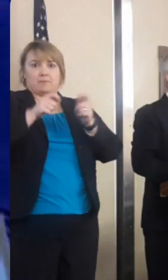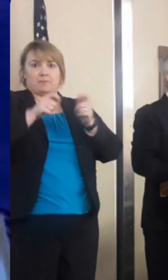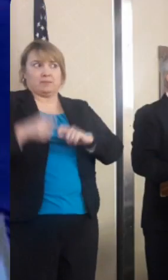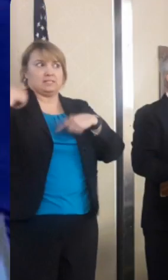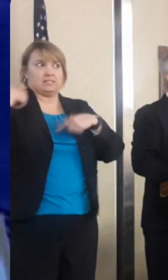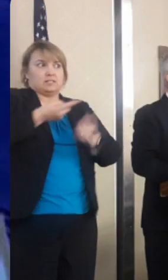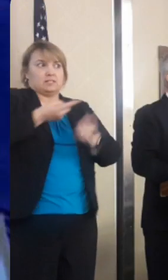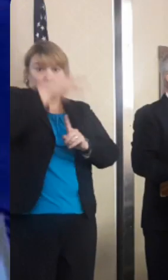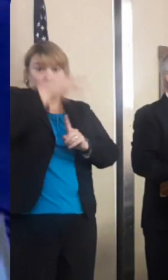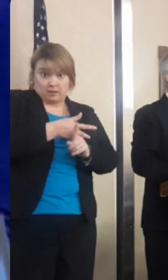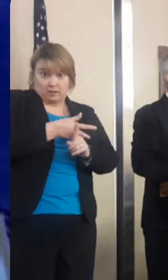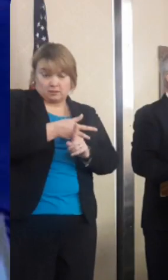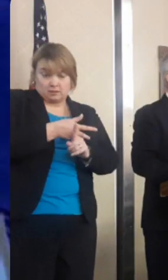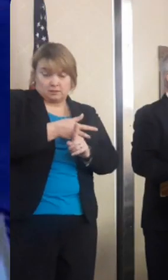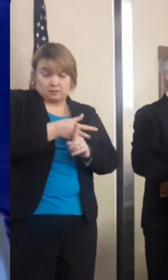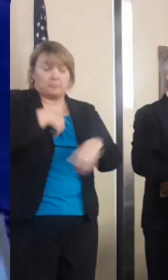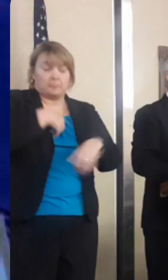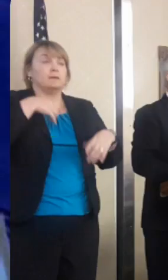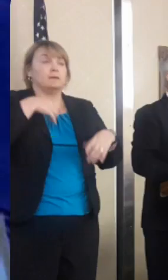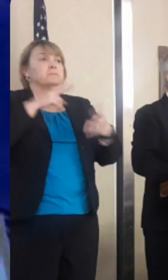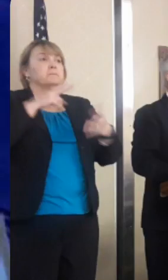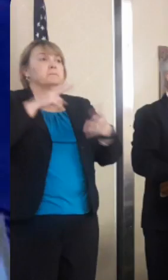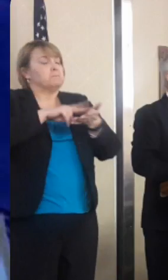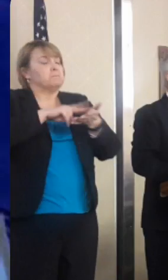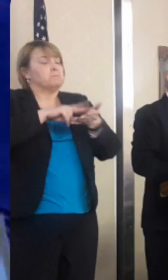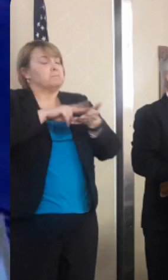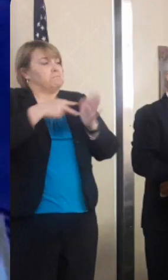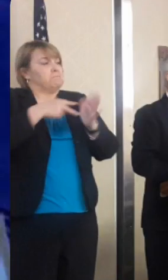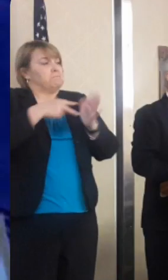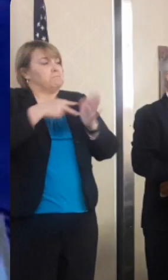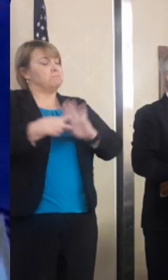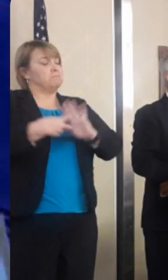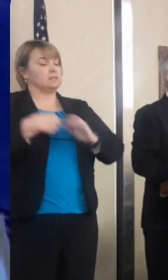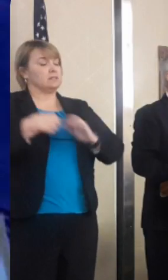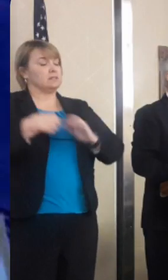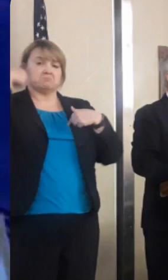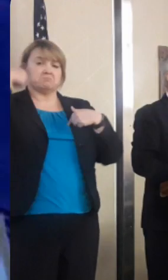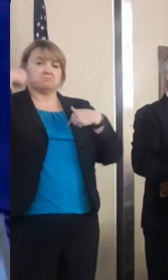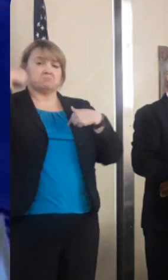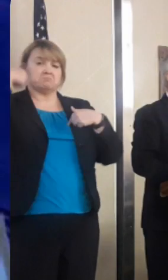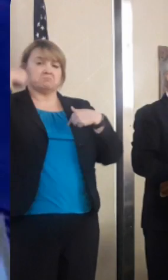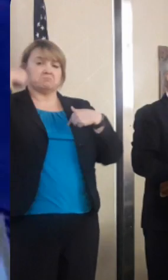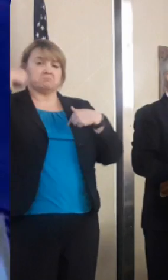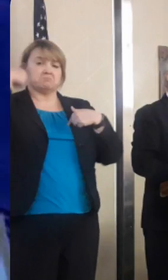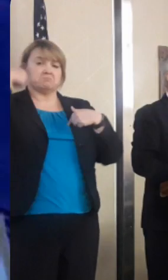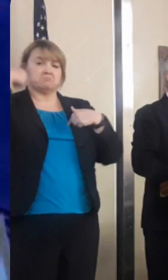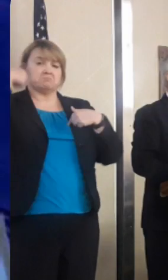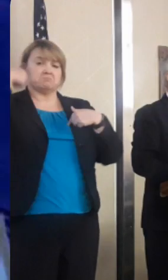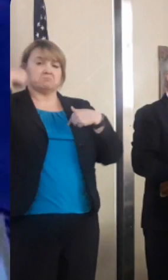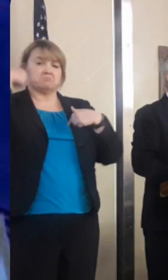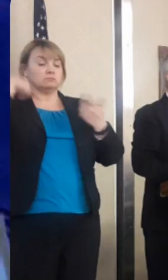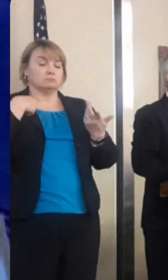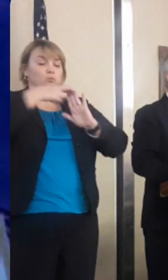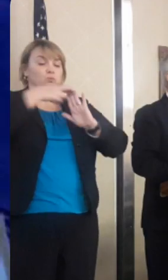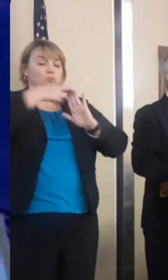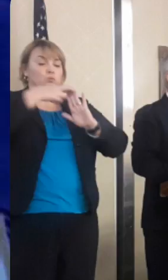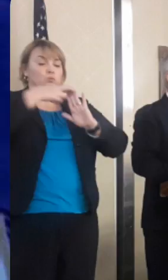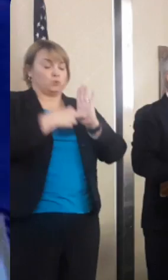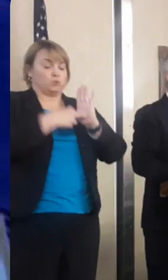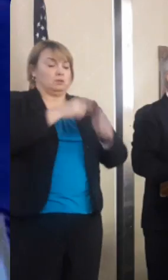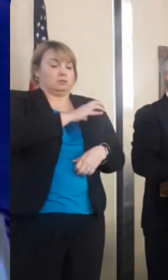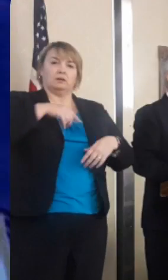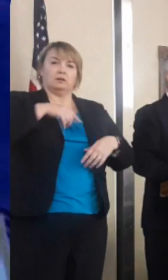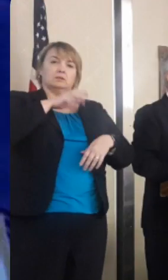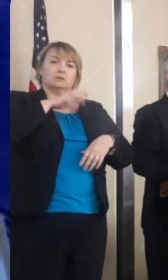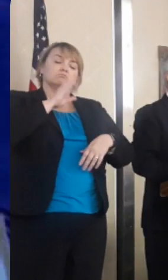And it would be appropriate to, the Rules Committee considers individual bylaw amendments. It would be appropriate to